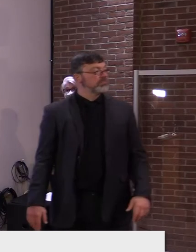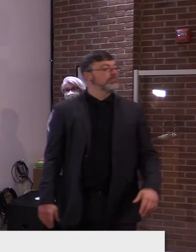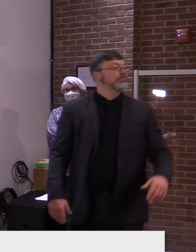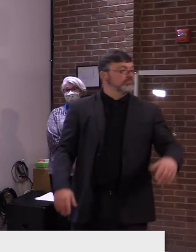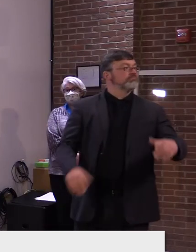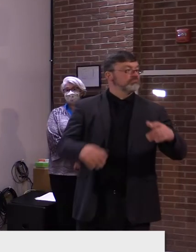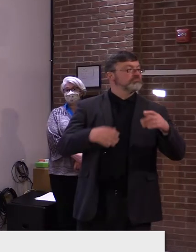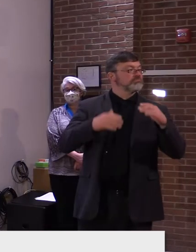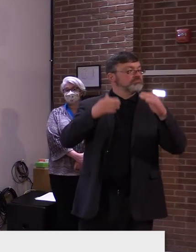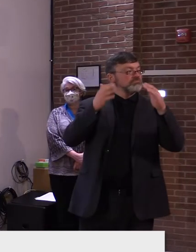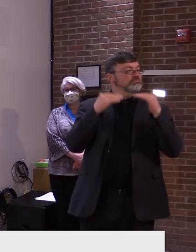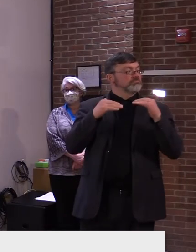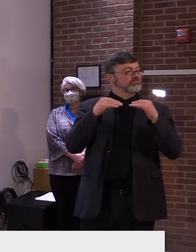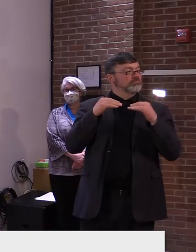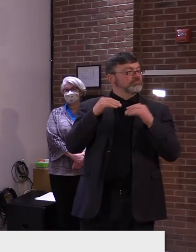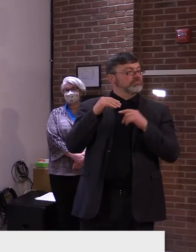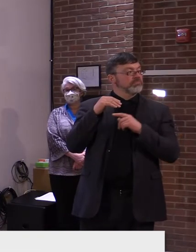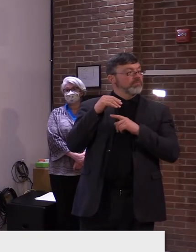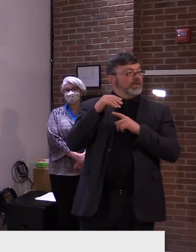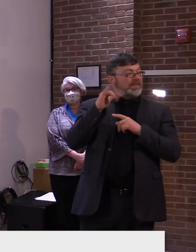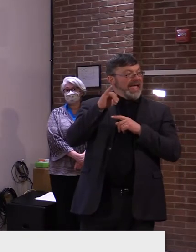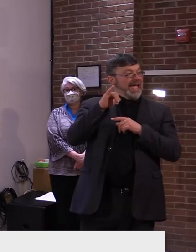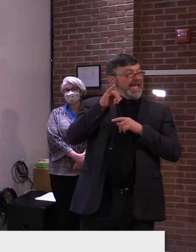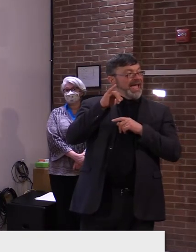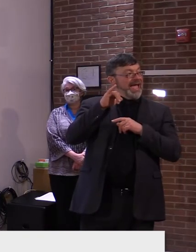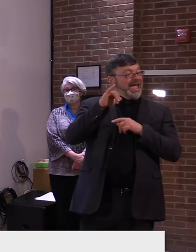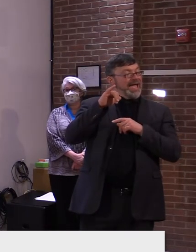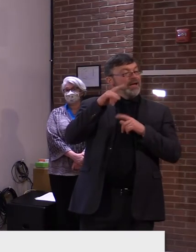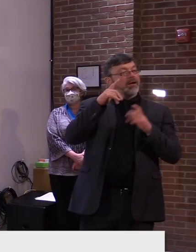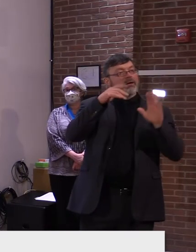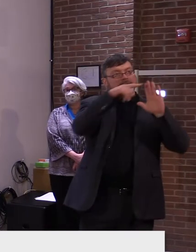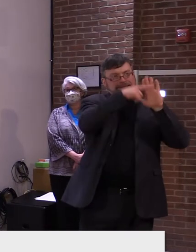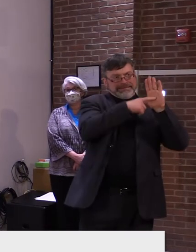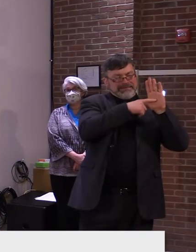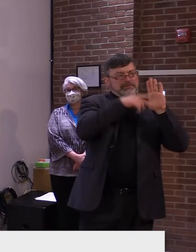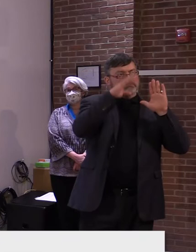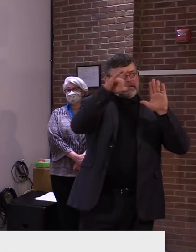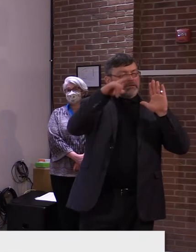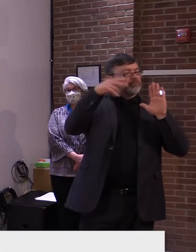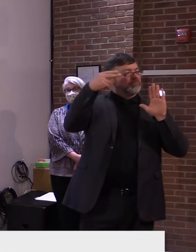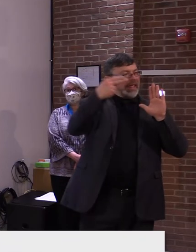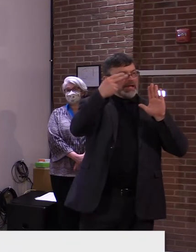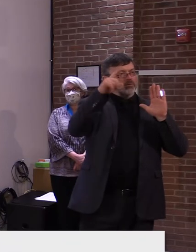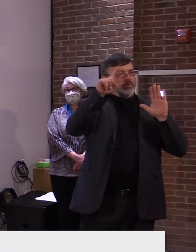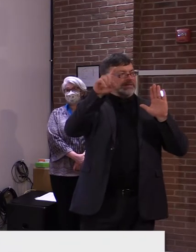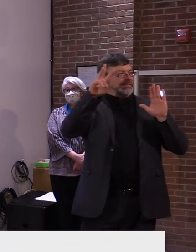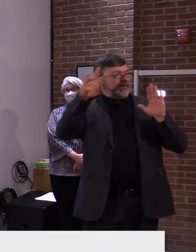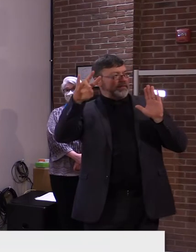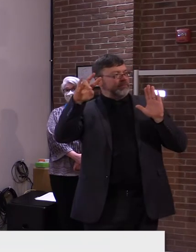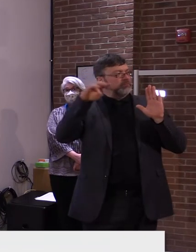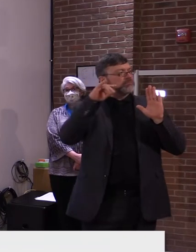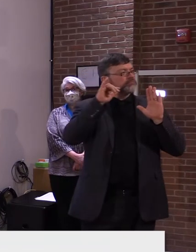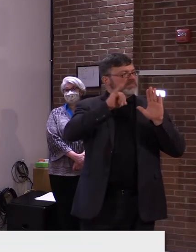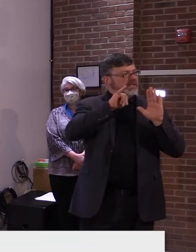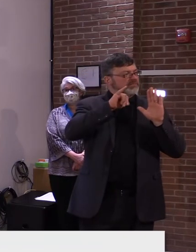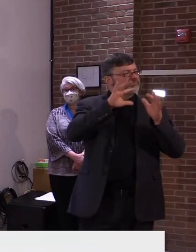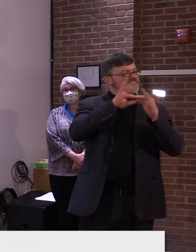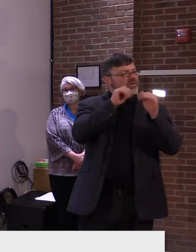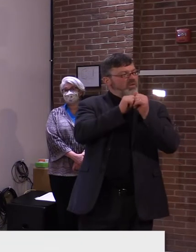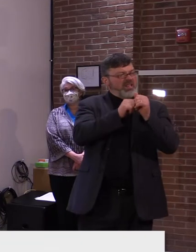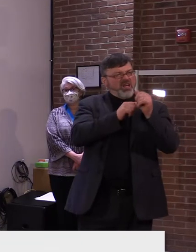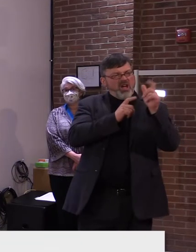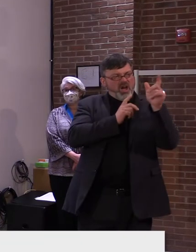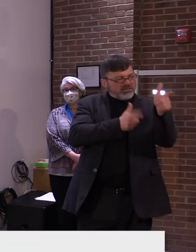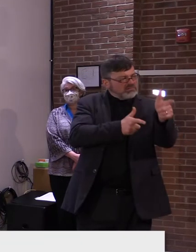would give some oversight over the Fish and Wildlife Board, you know, the Hunting and Fishing Board. Your thoughts on the necessity and wisdom of